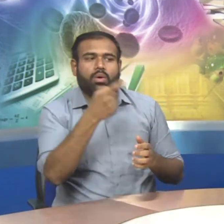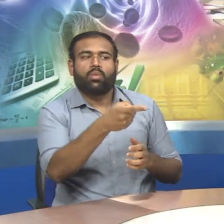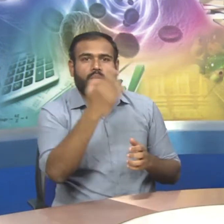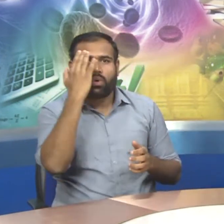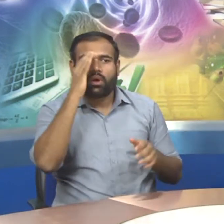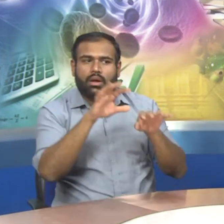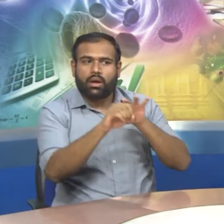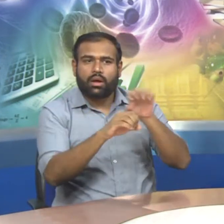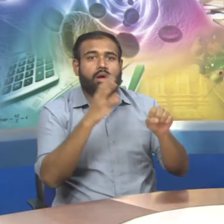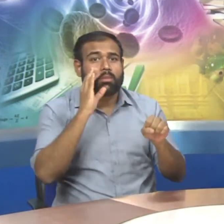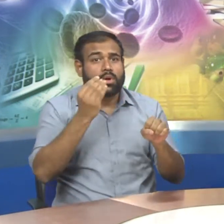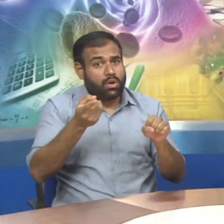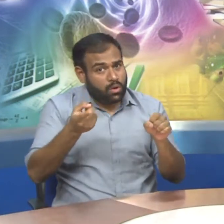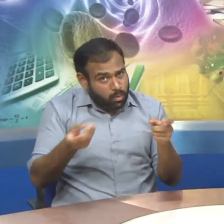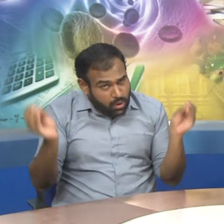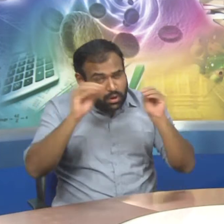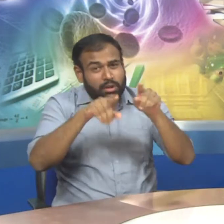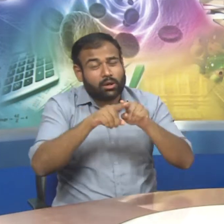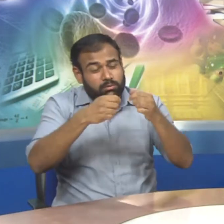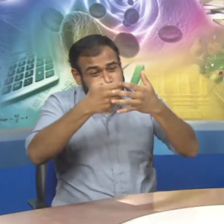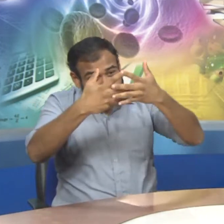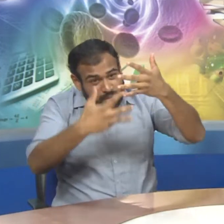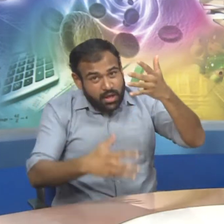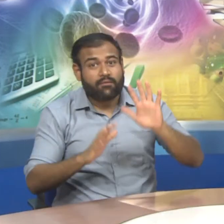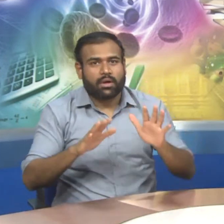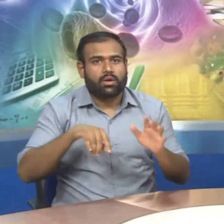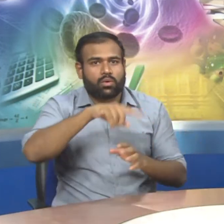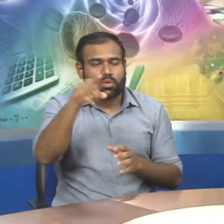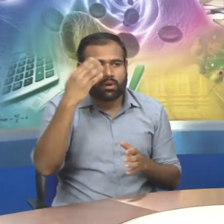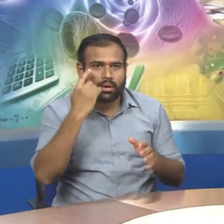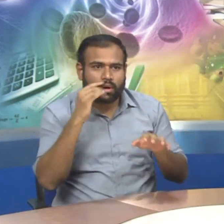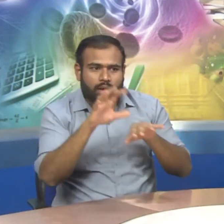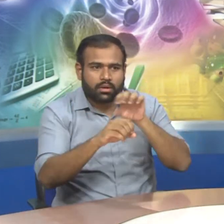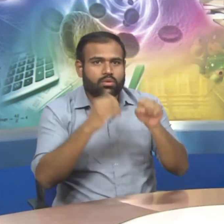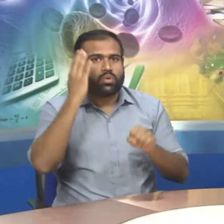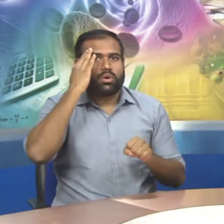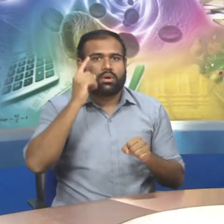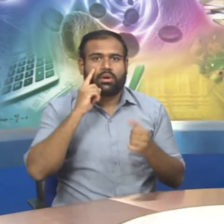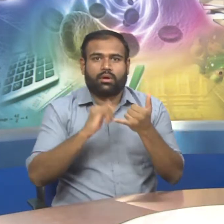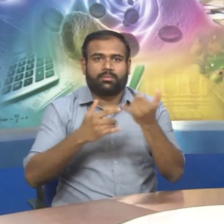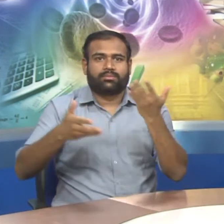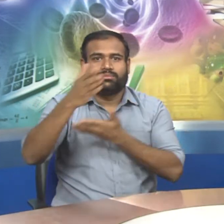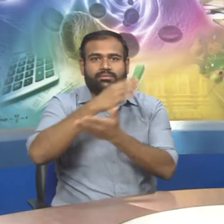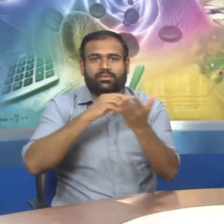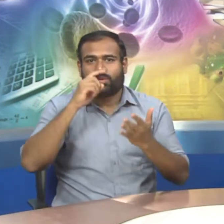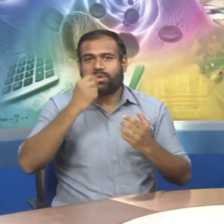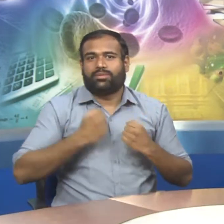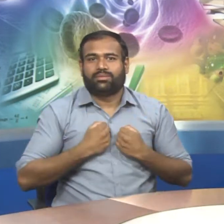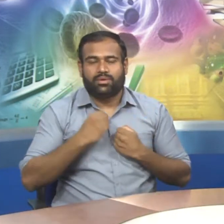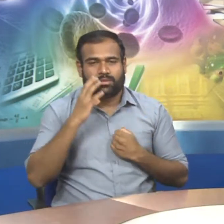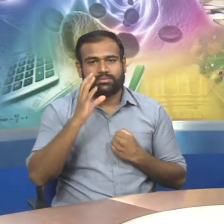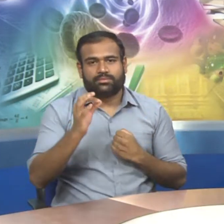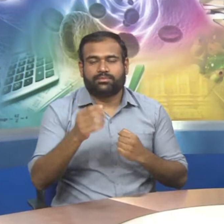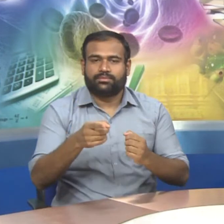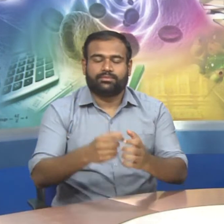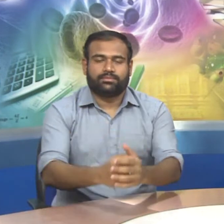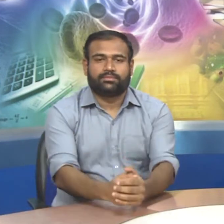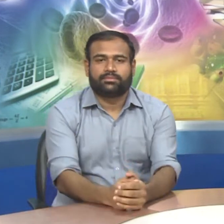signs. So by going through this lesson, you will be able to now identify all those